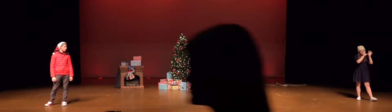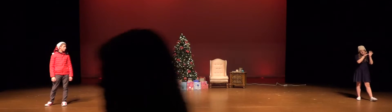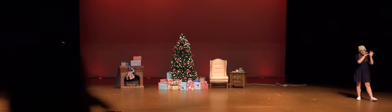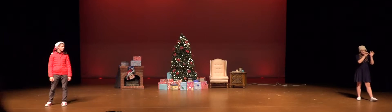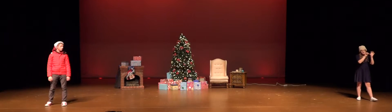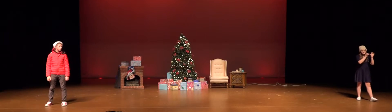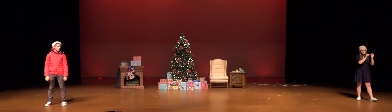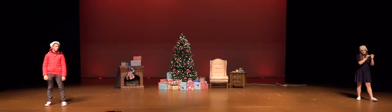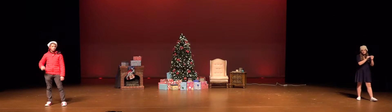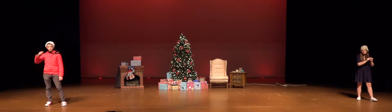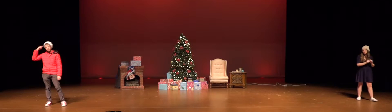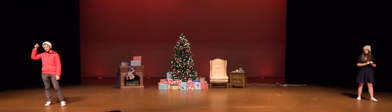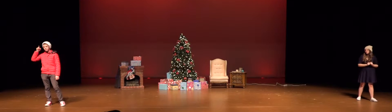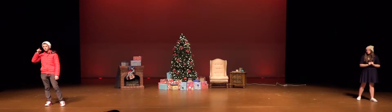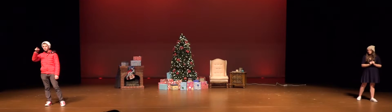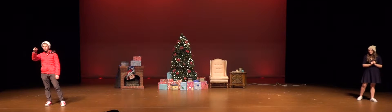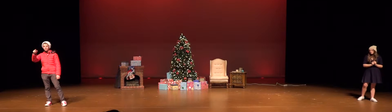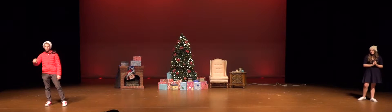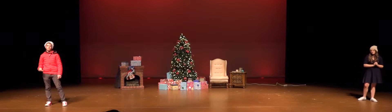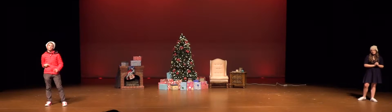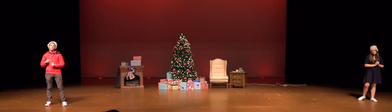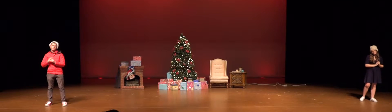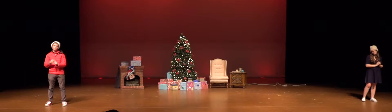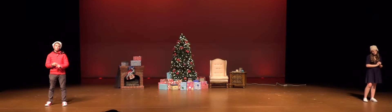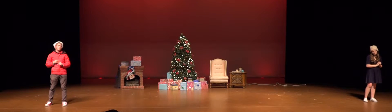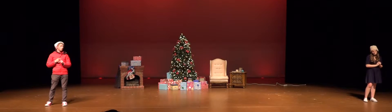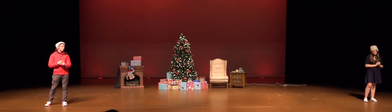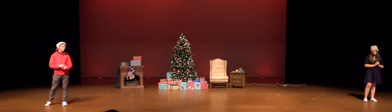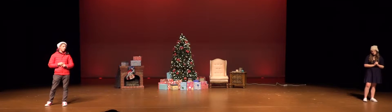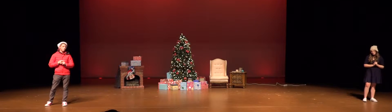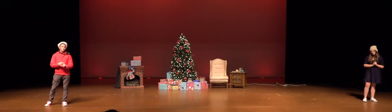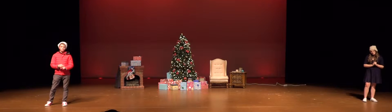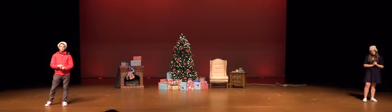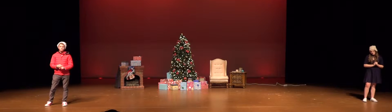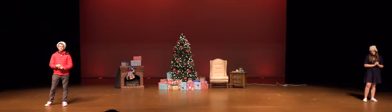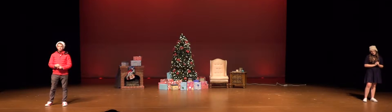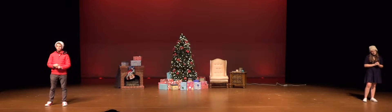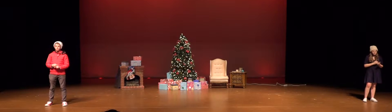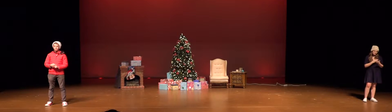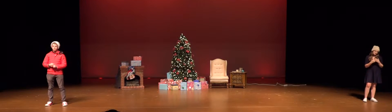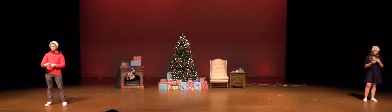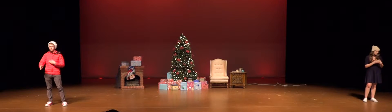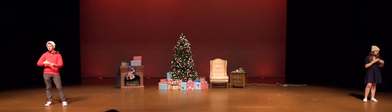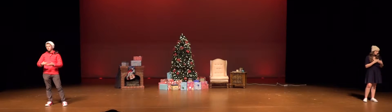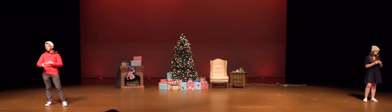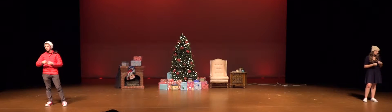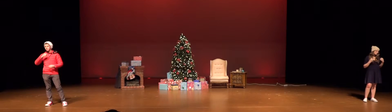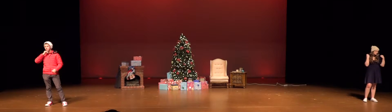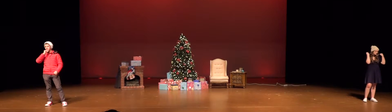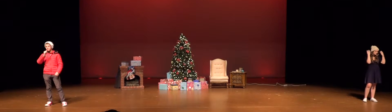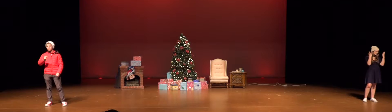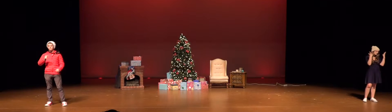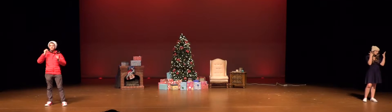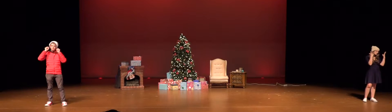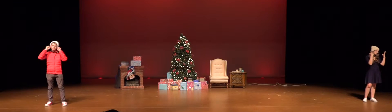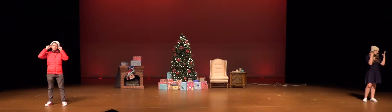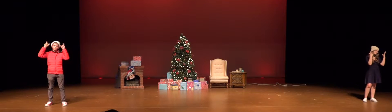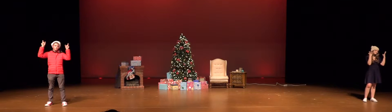my eye Tell me, baby, do you recognize me? Well, this baby, it